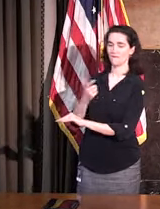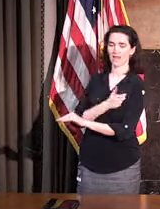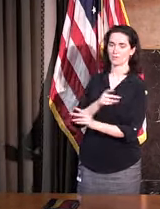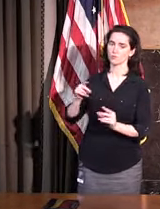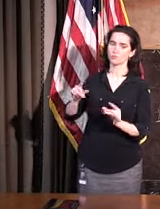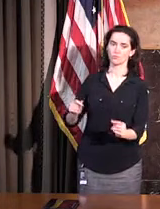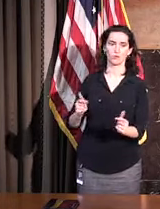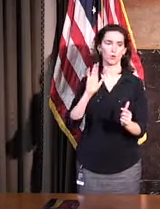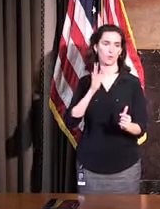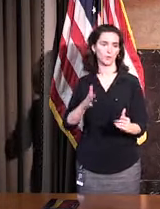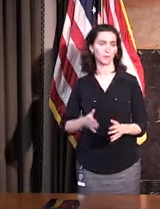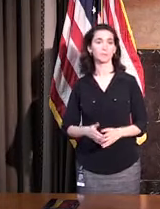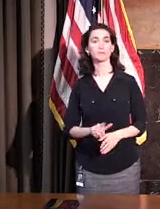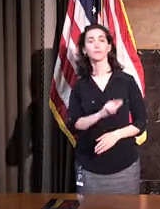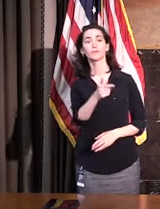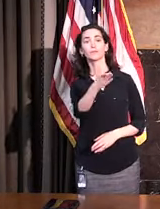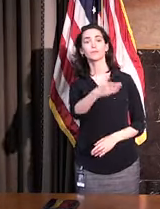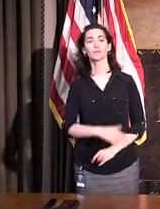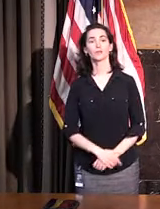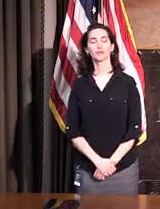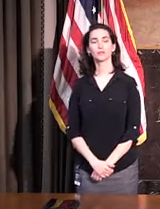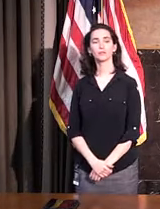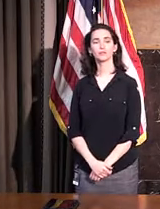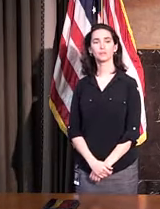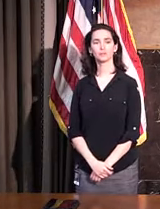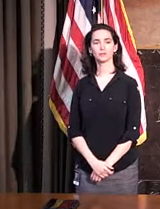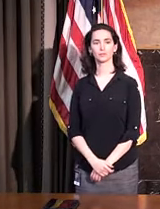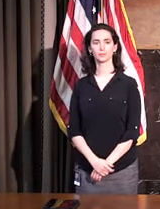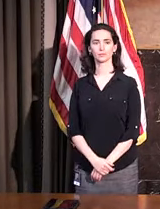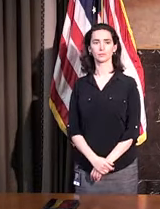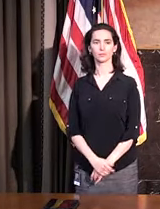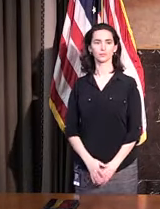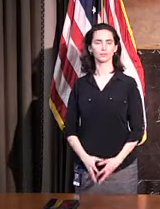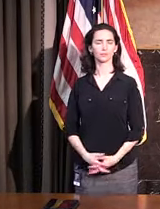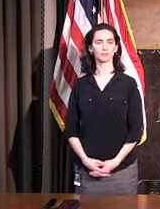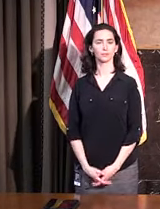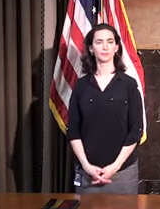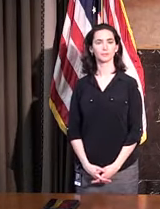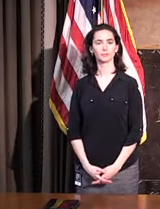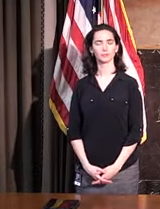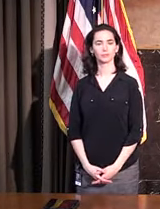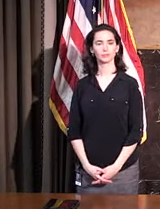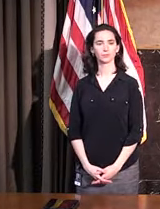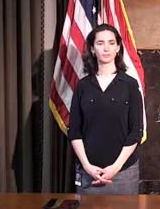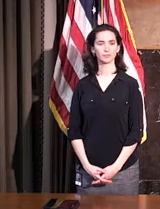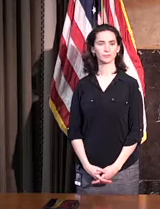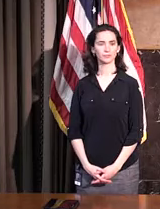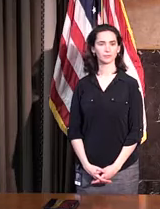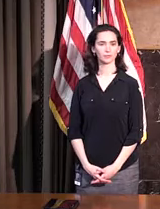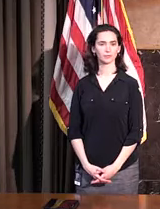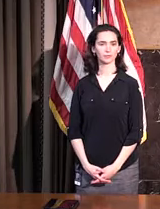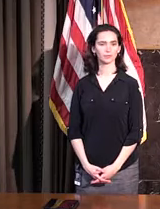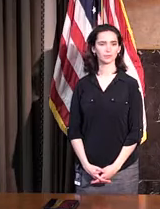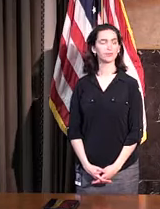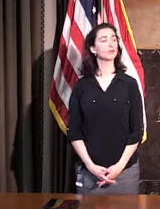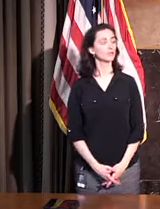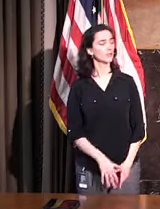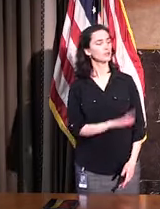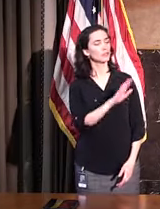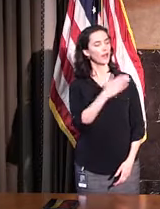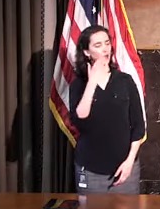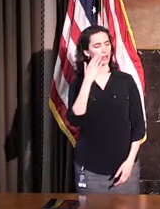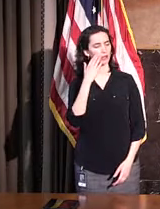doses. Yes, ma'am. Switching gears a little bit, I know on Friday, you're well aware of the Title IX investigation at LSU,